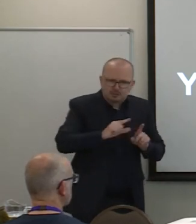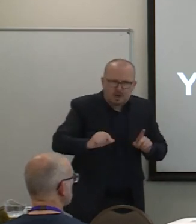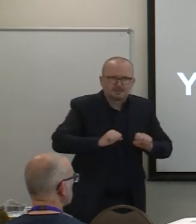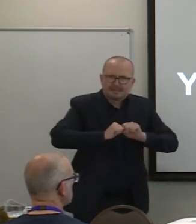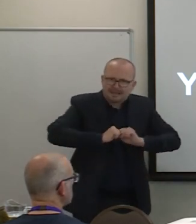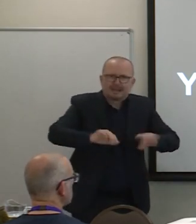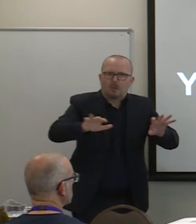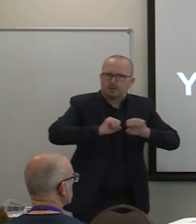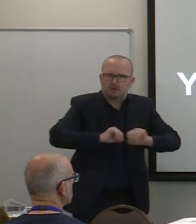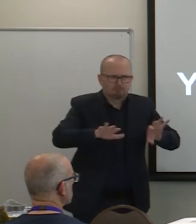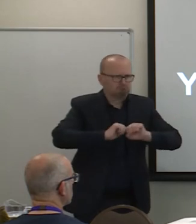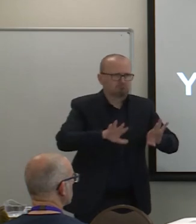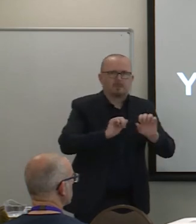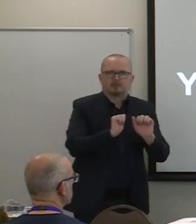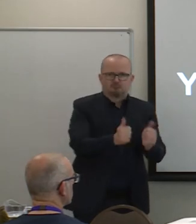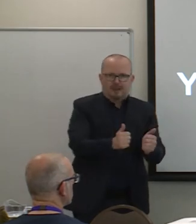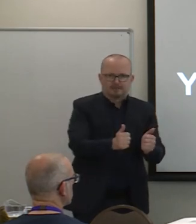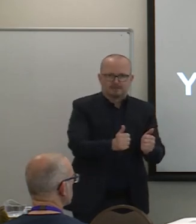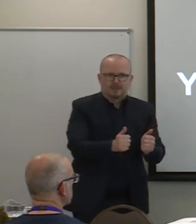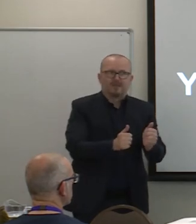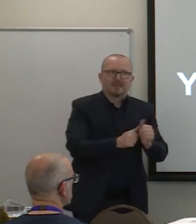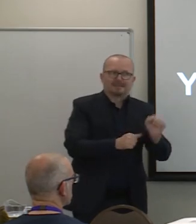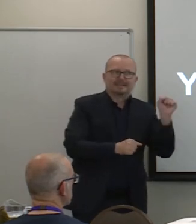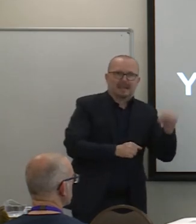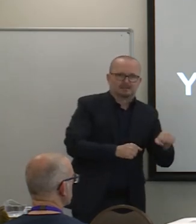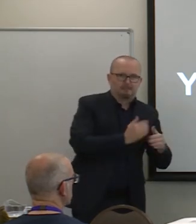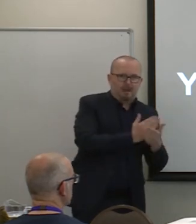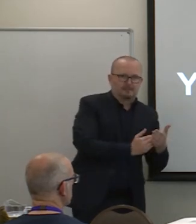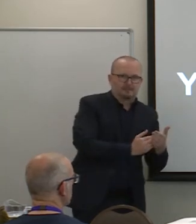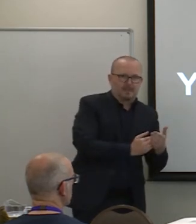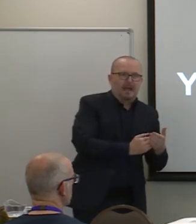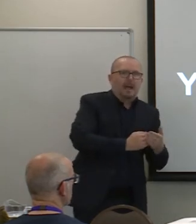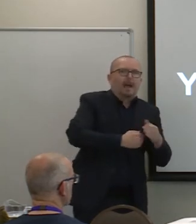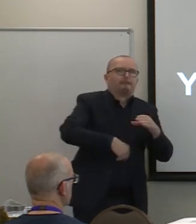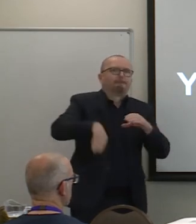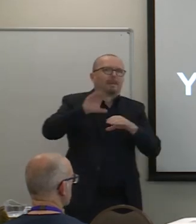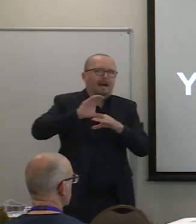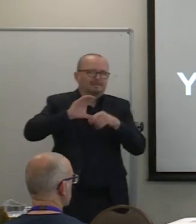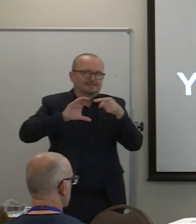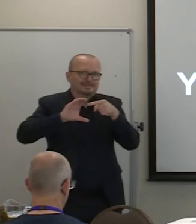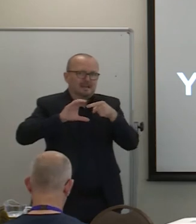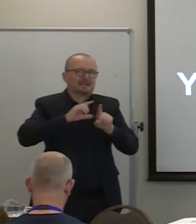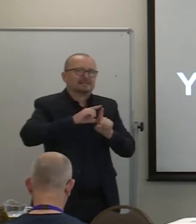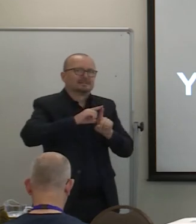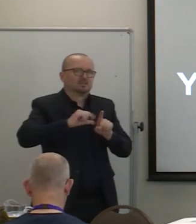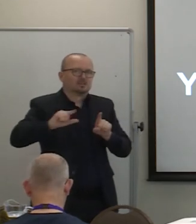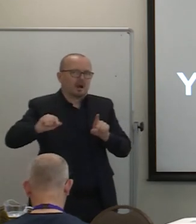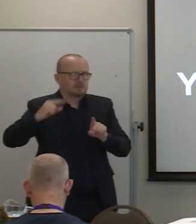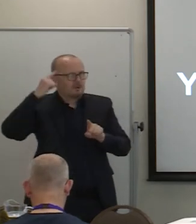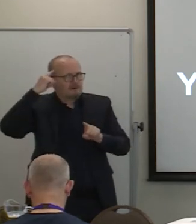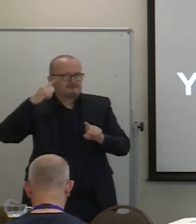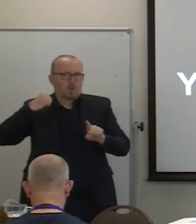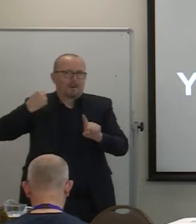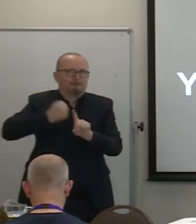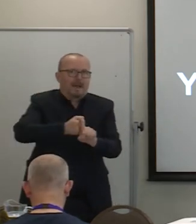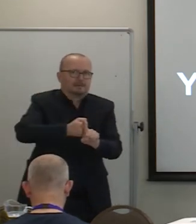awesome. That's the yes bit. And digitise for impact. And you know what? If your organisation can't